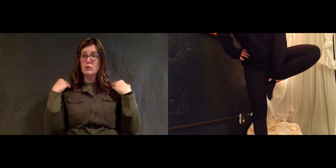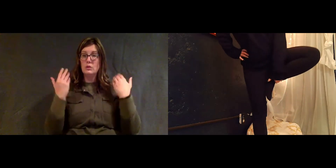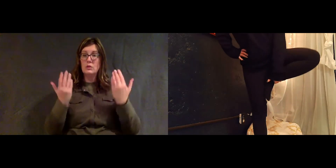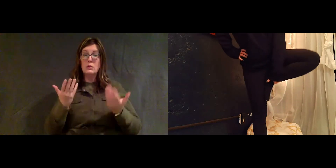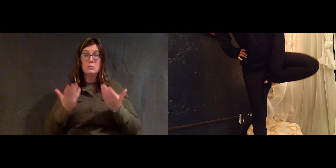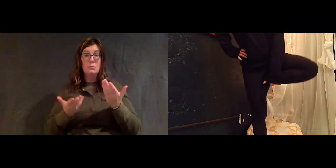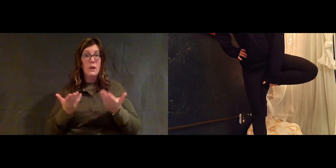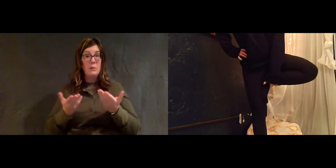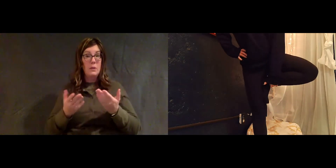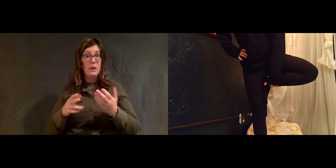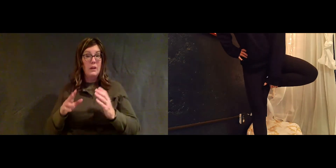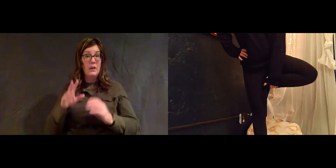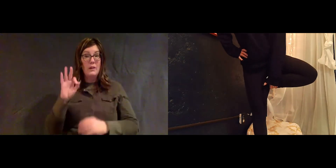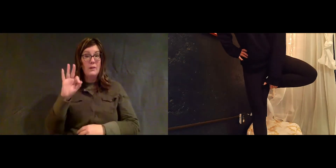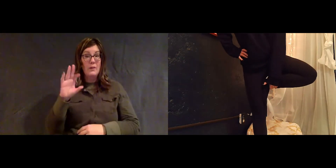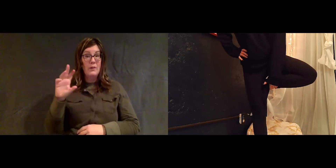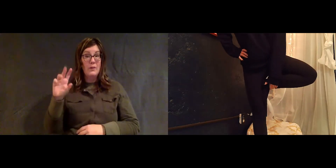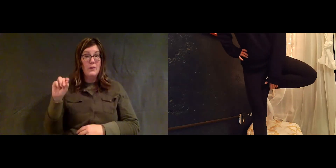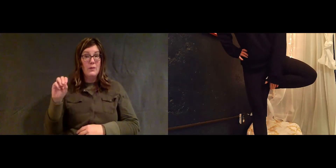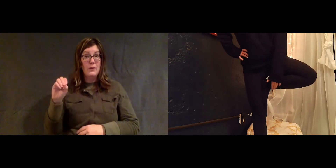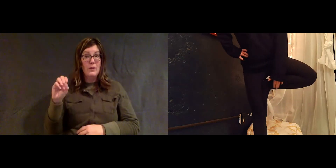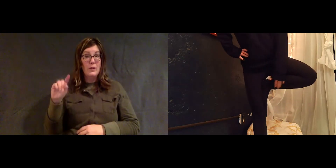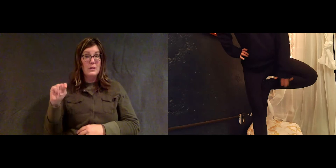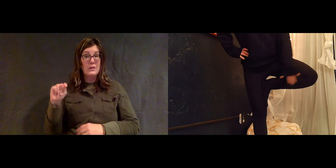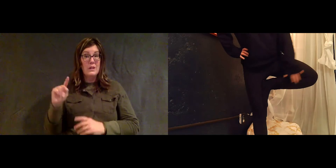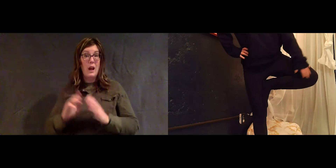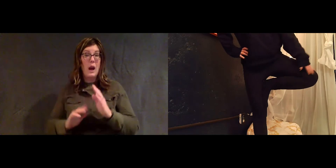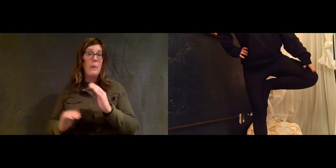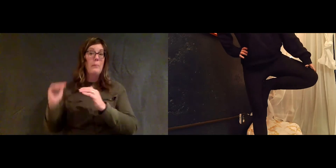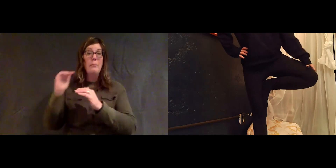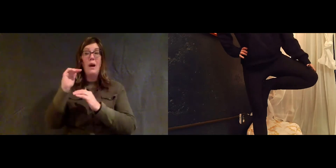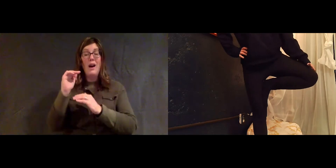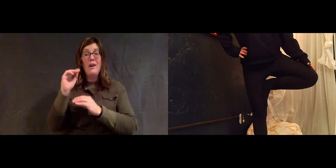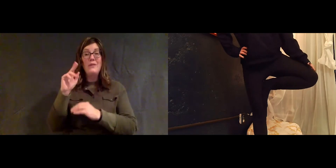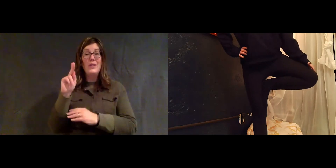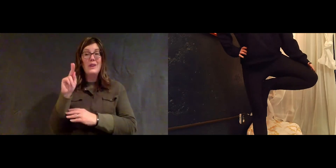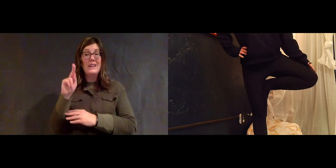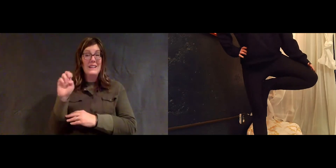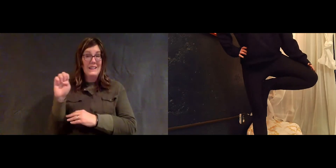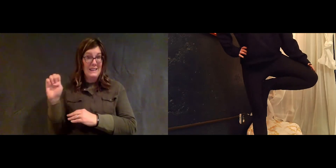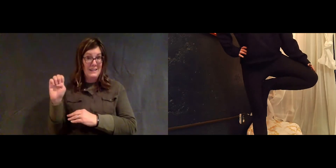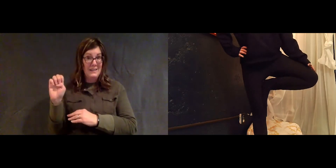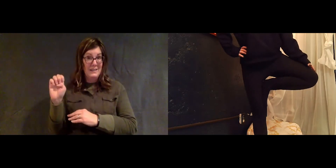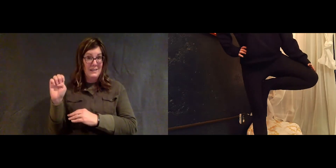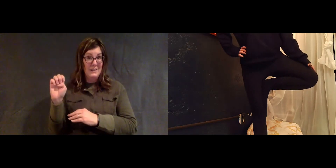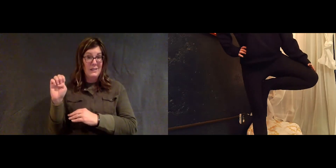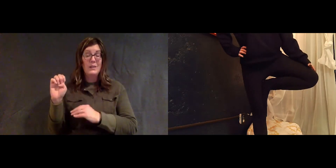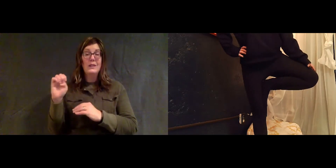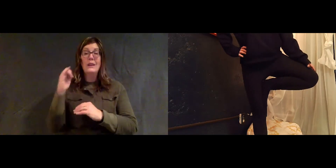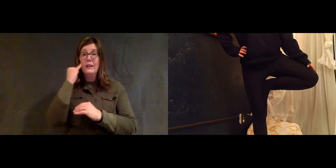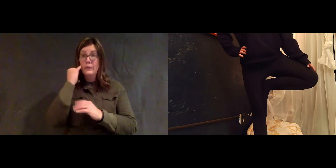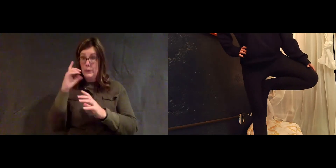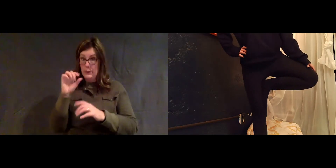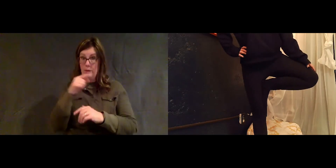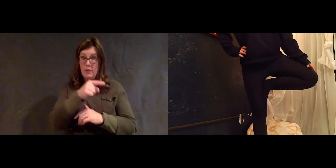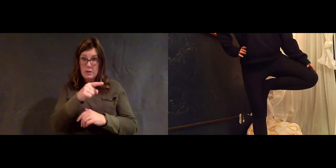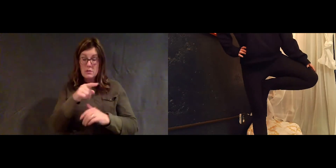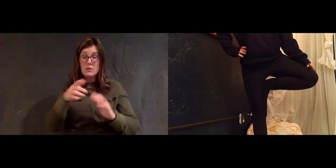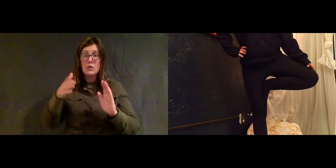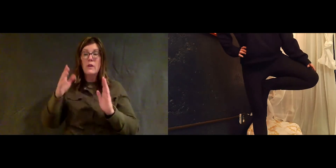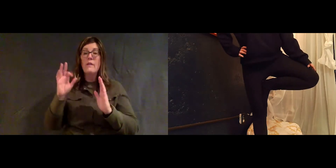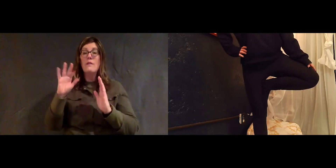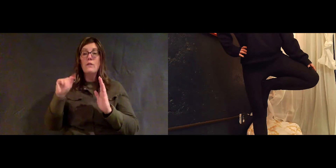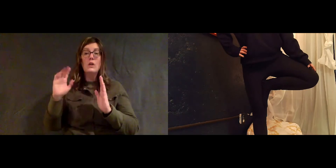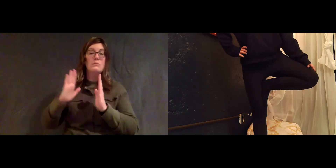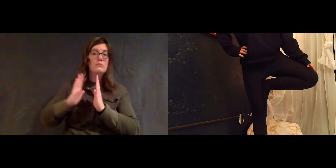foot above your knee. If you choose to do that, press your foot into your leg back into your